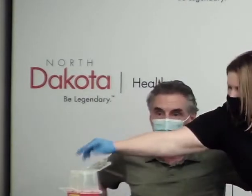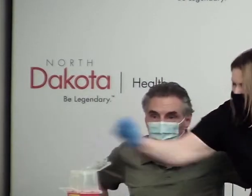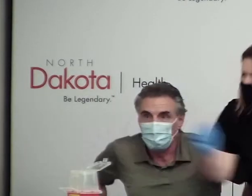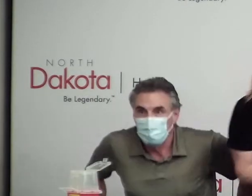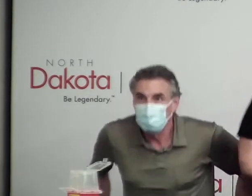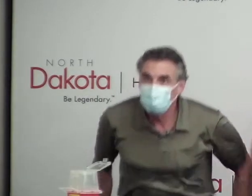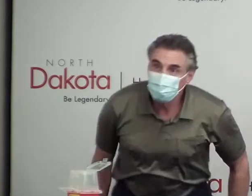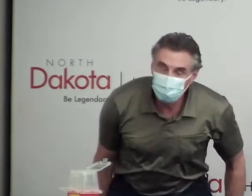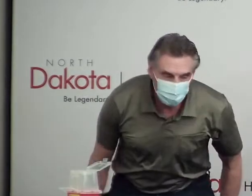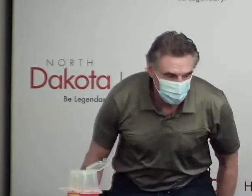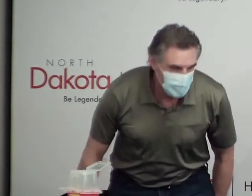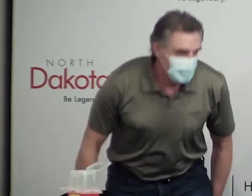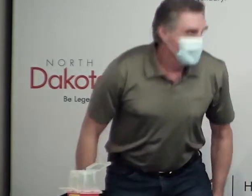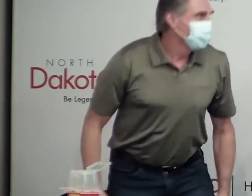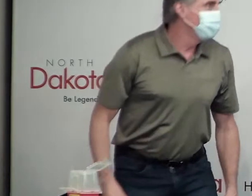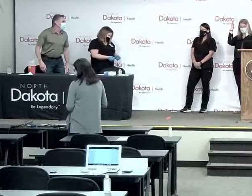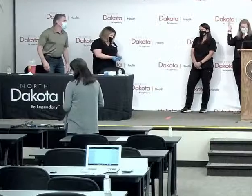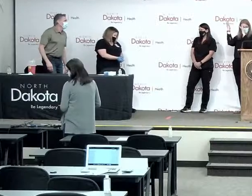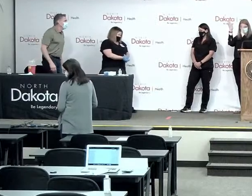The crowd goes wild.